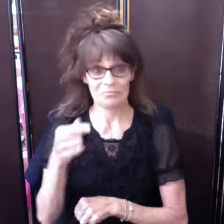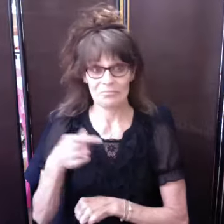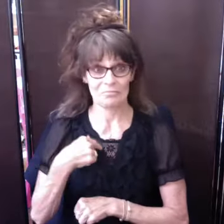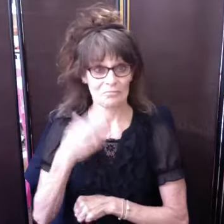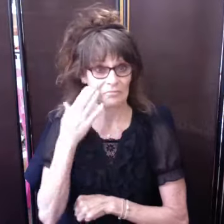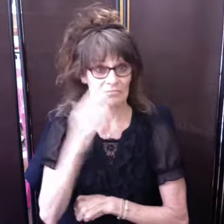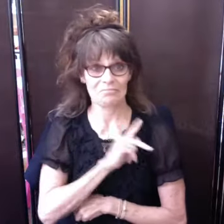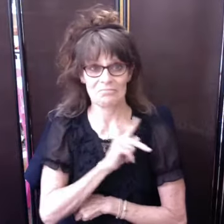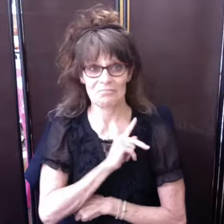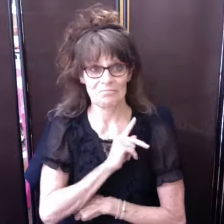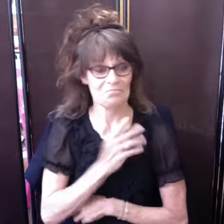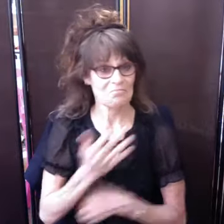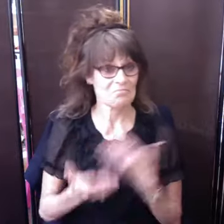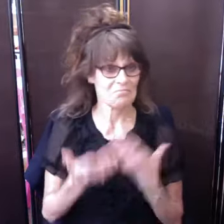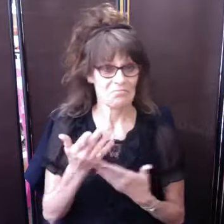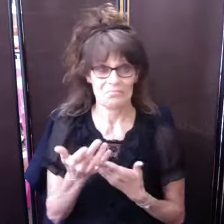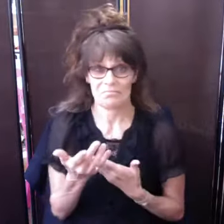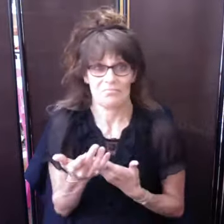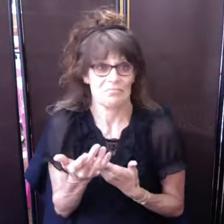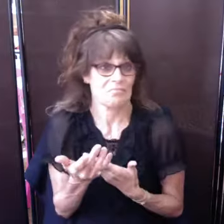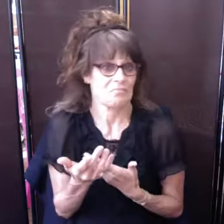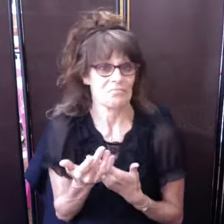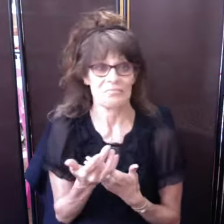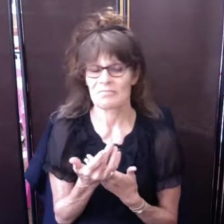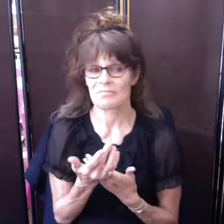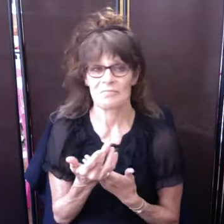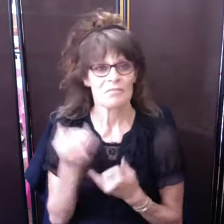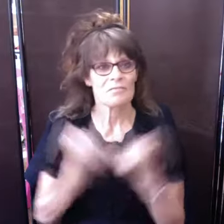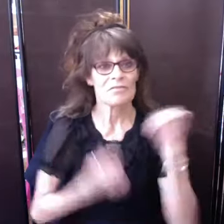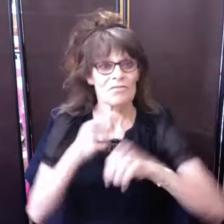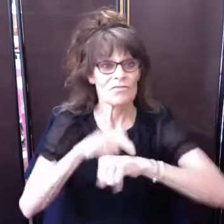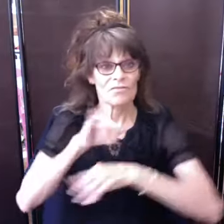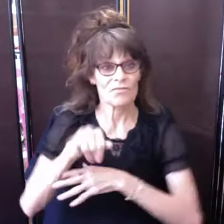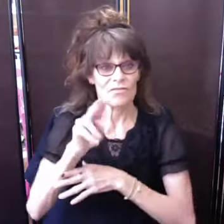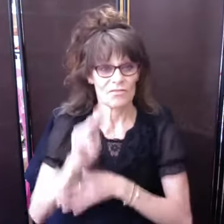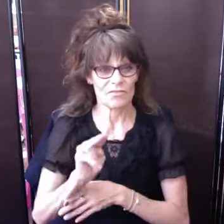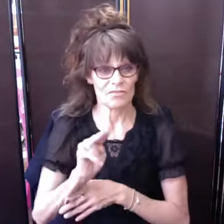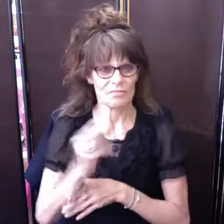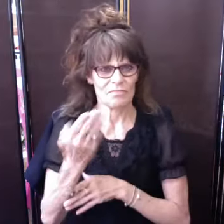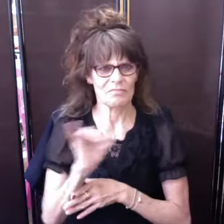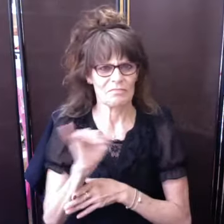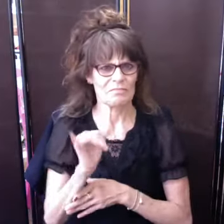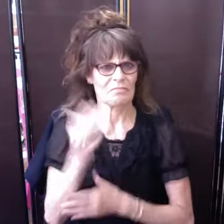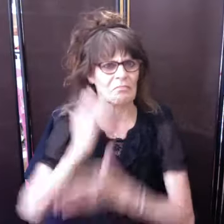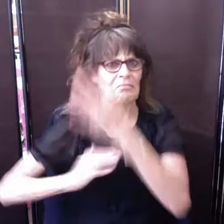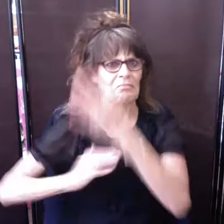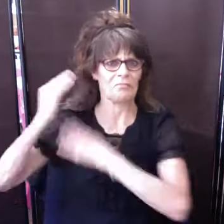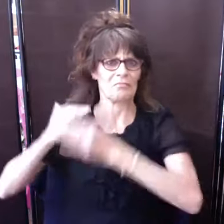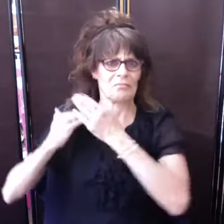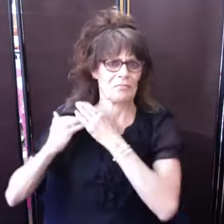we passed some weekend together. In fact, the last time was January. It seems like it was 100 years ago now, but, you know,